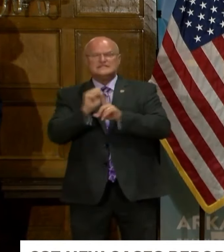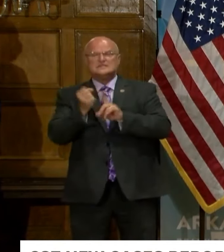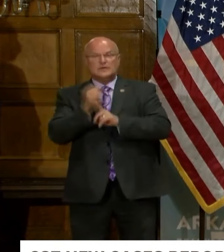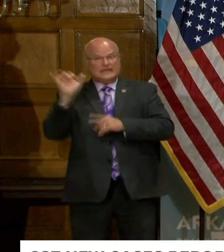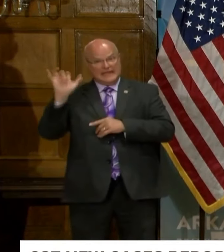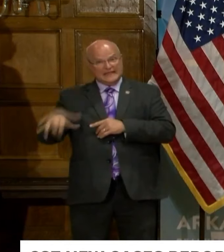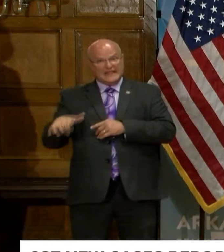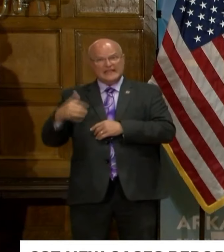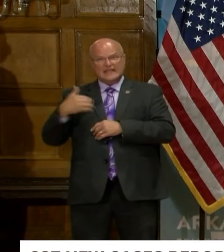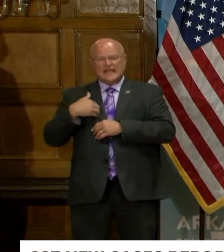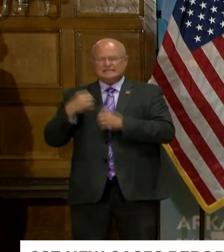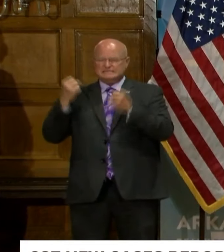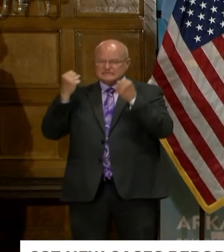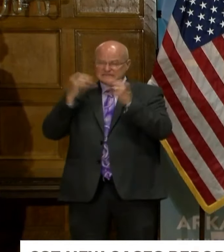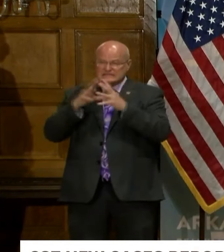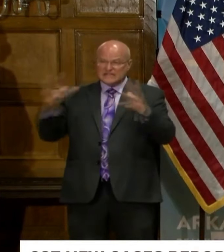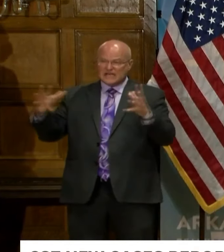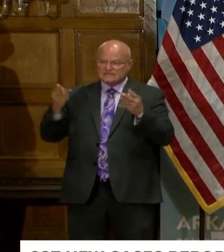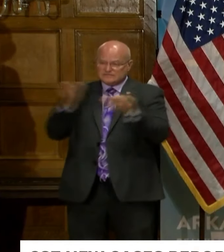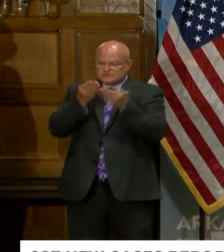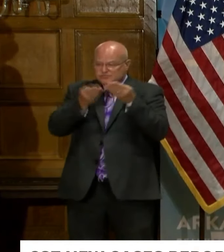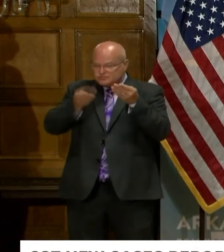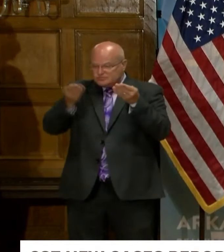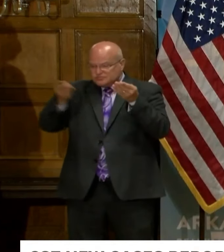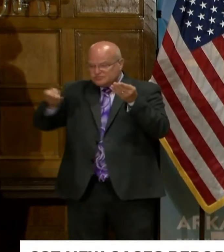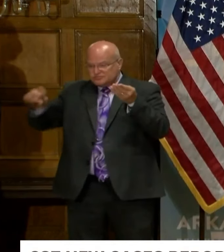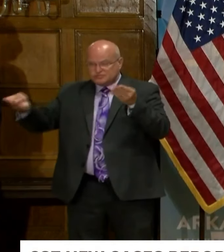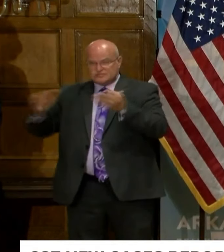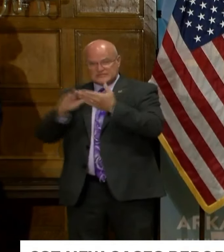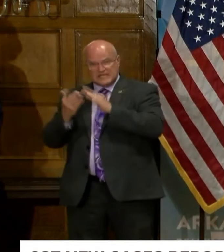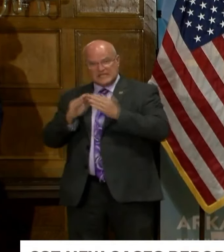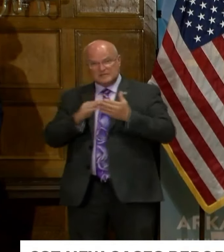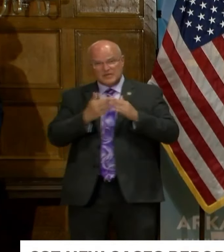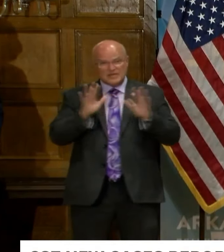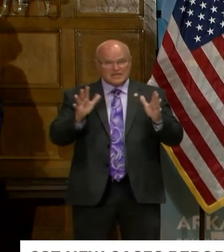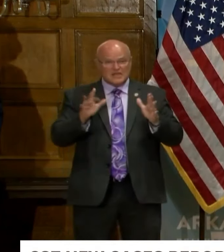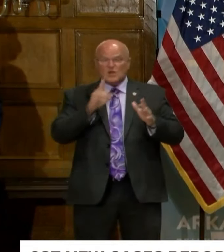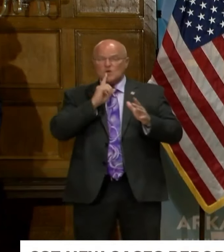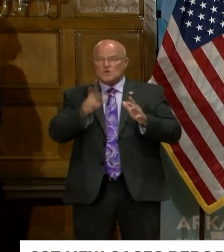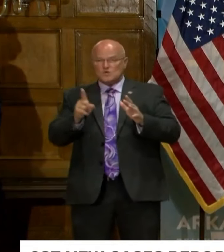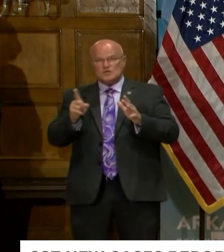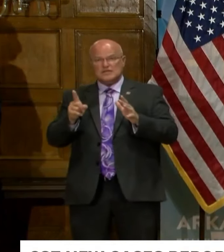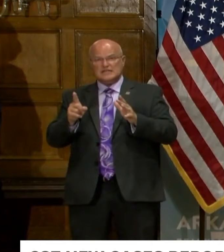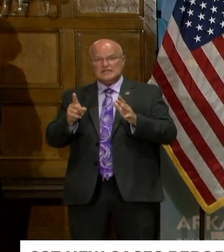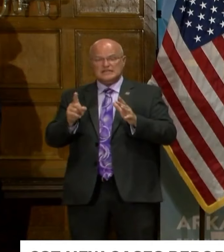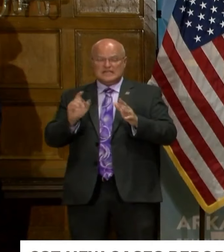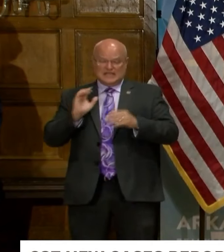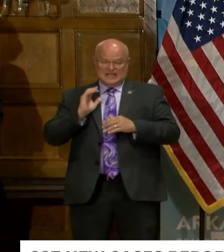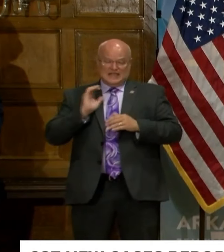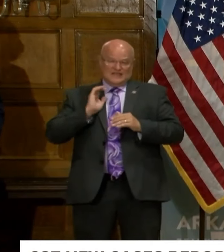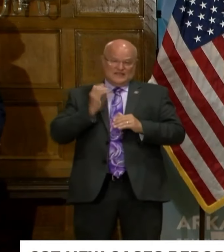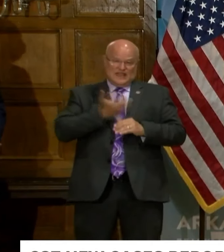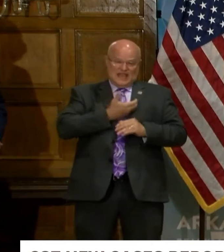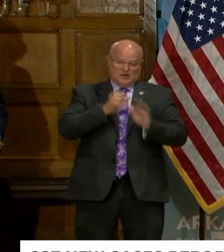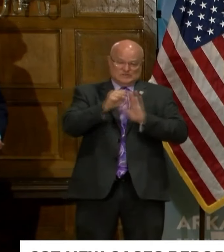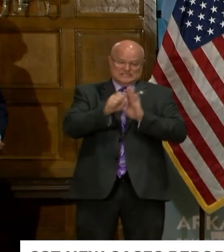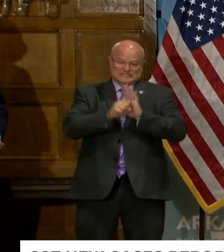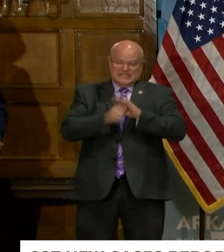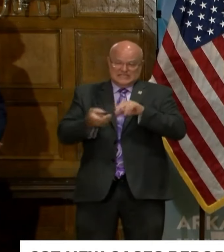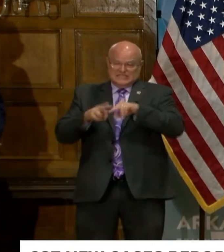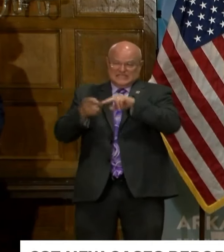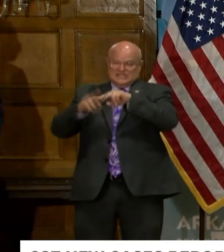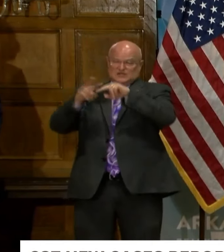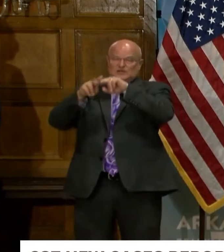situation like that, where you have quite a bit of transmission going on in the community, really driving the state's increase with